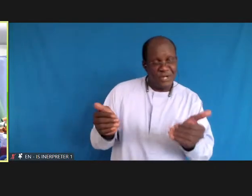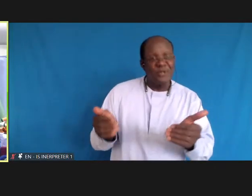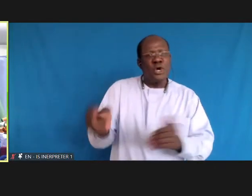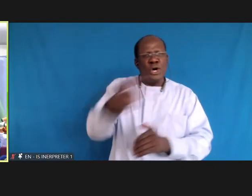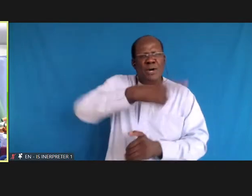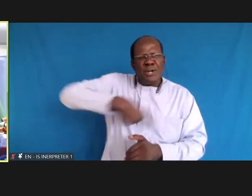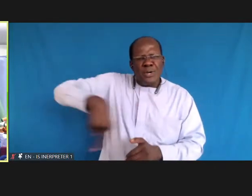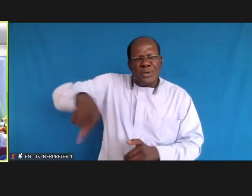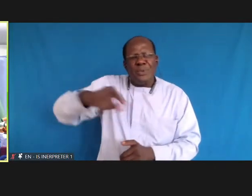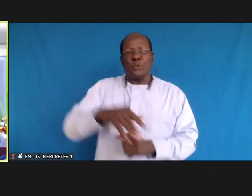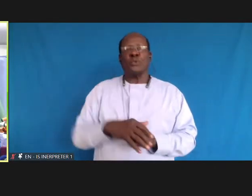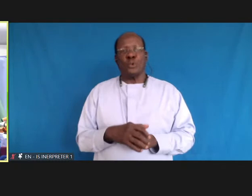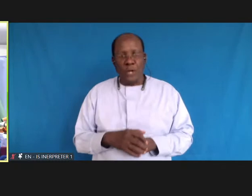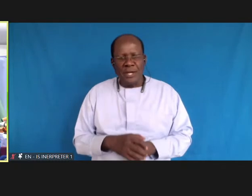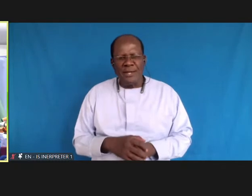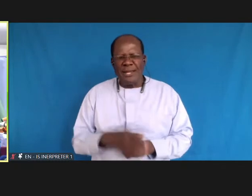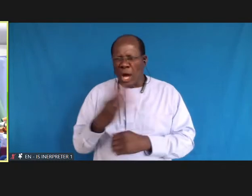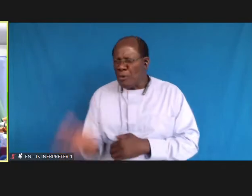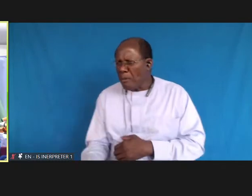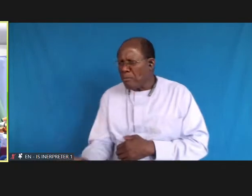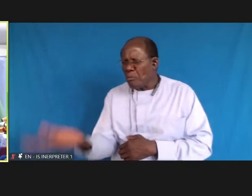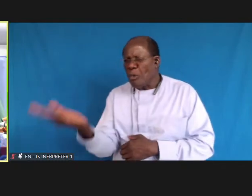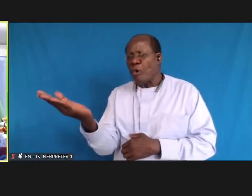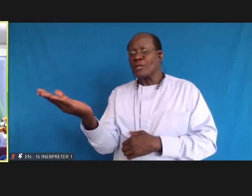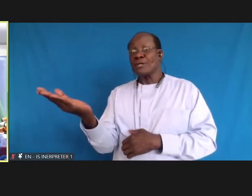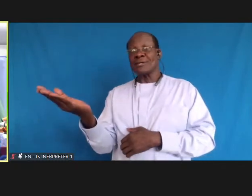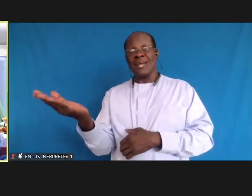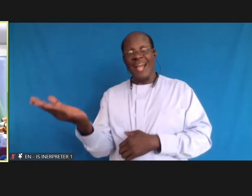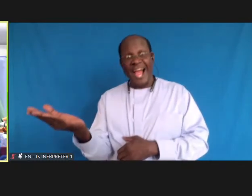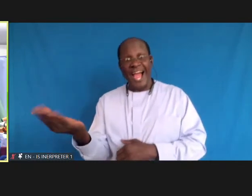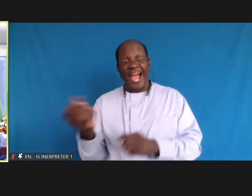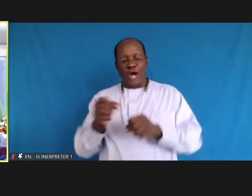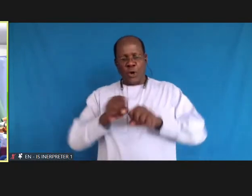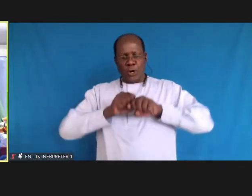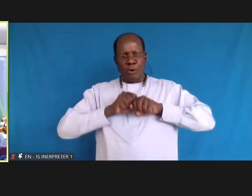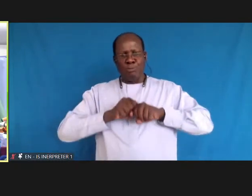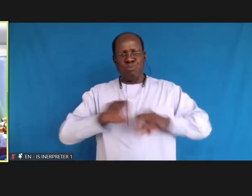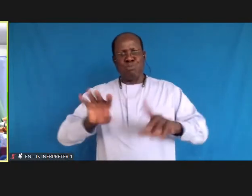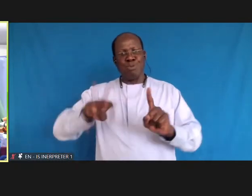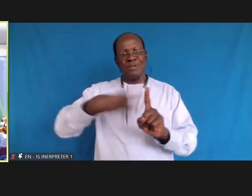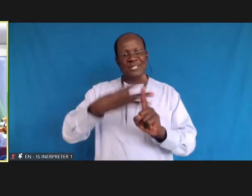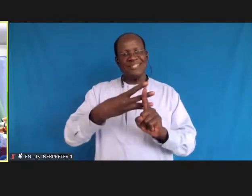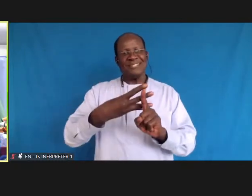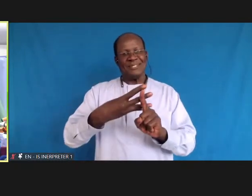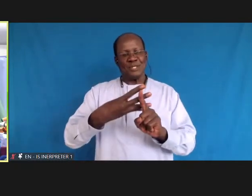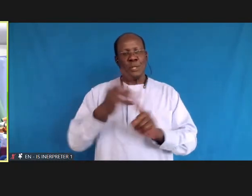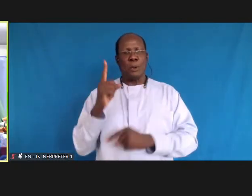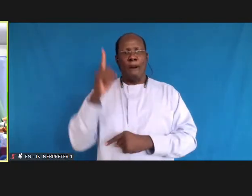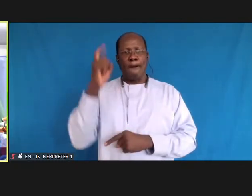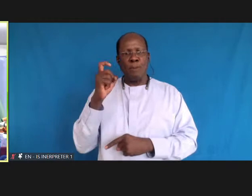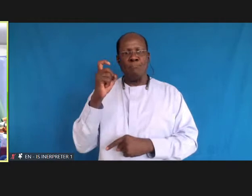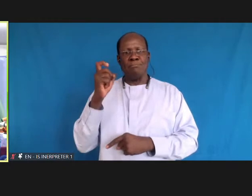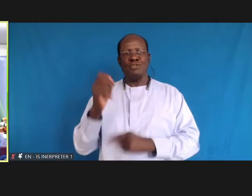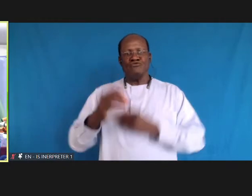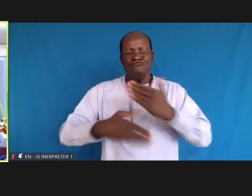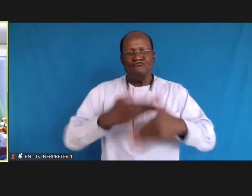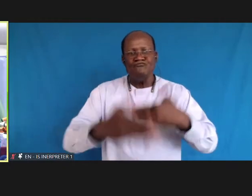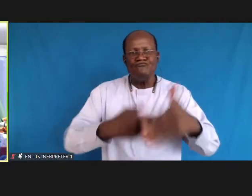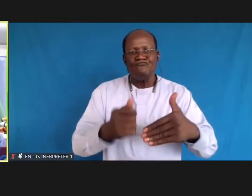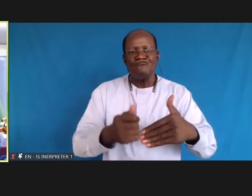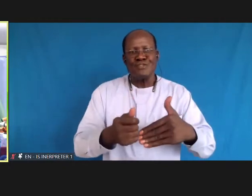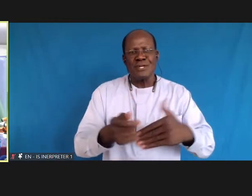the turning point on the implementation of the SDG in Africa, but also we cannot talk about